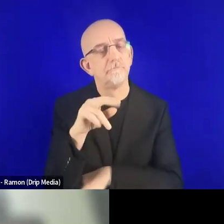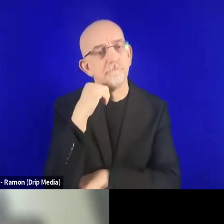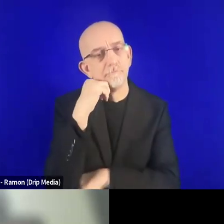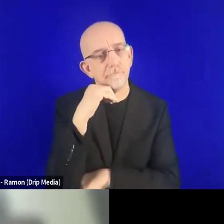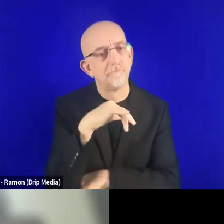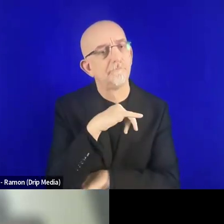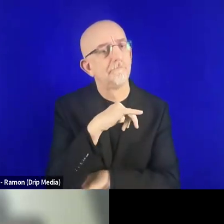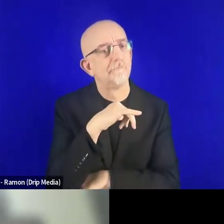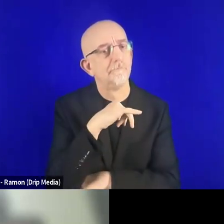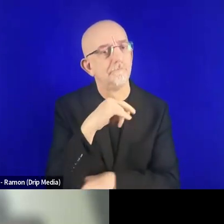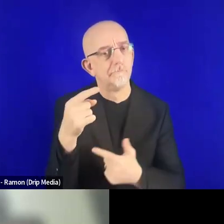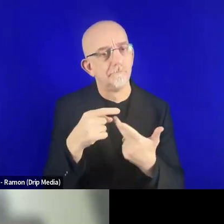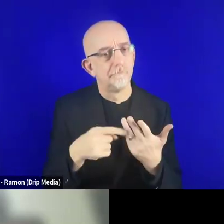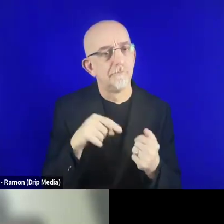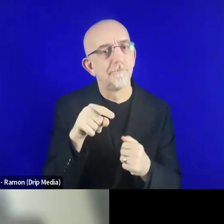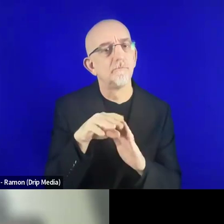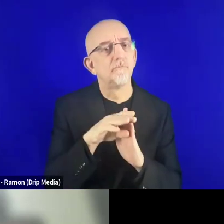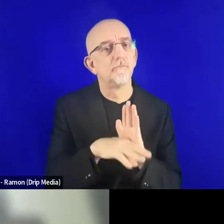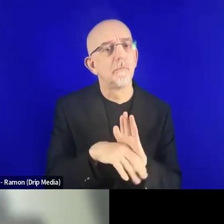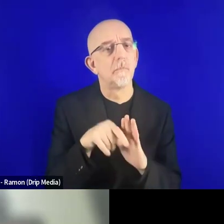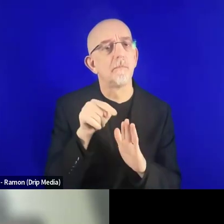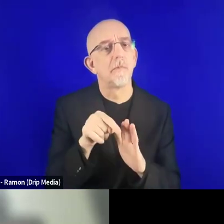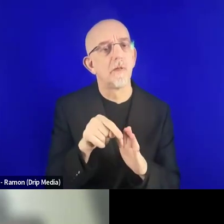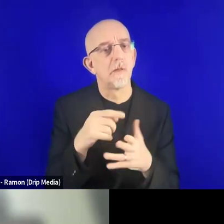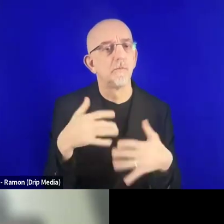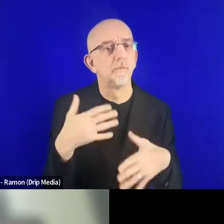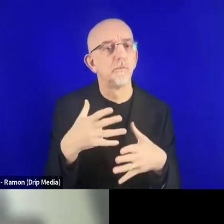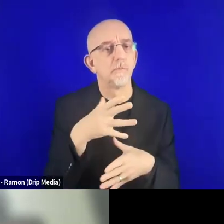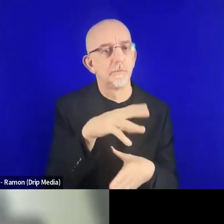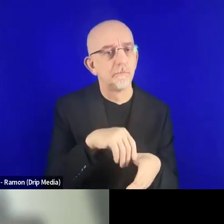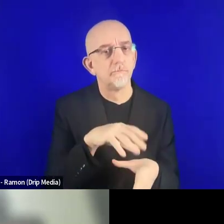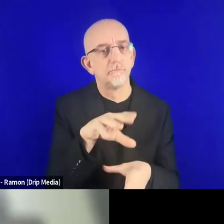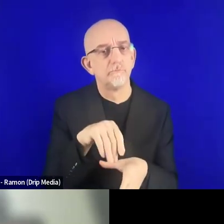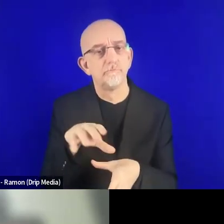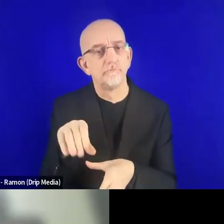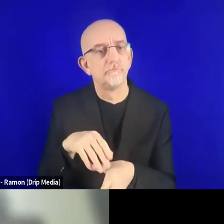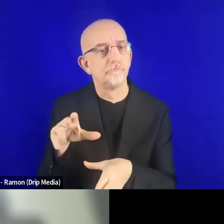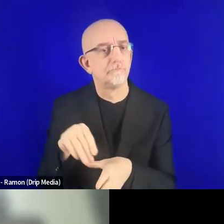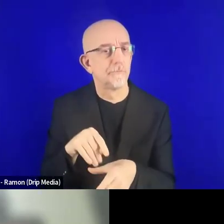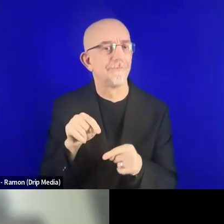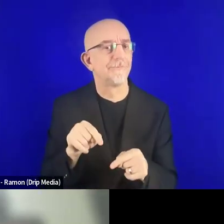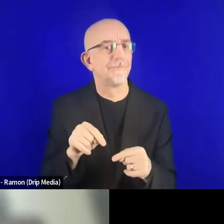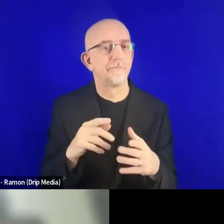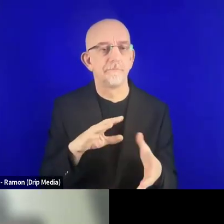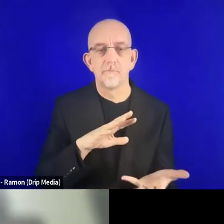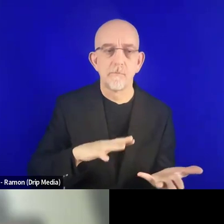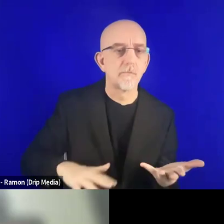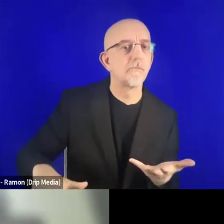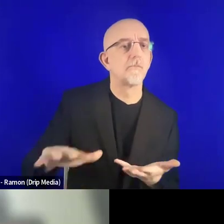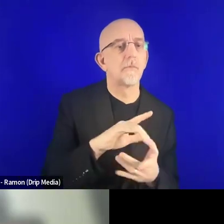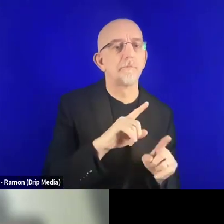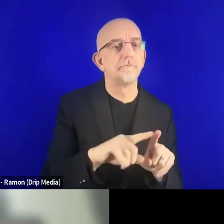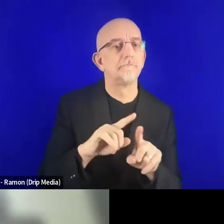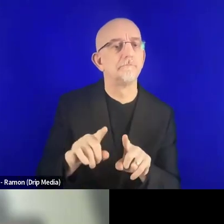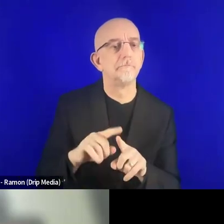everybody. But then, that's a fantastic starting point and a foundation, but then additional work is needed to zero in